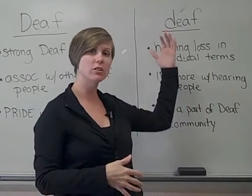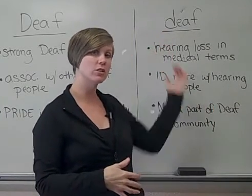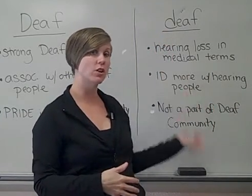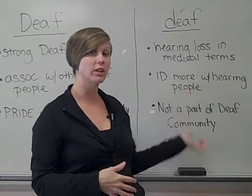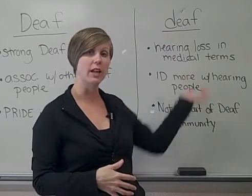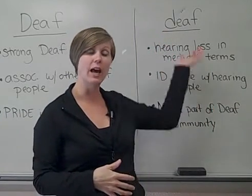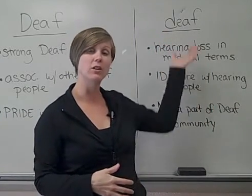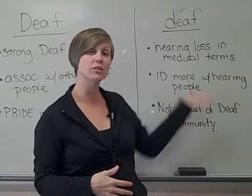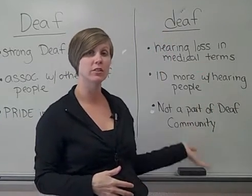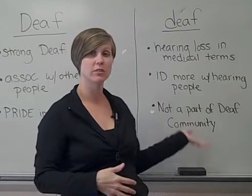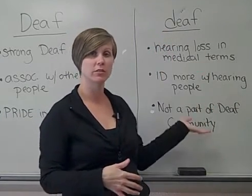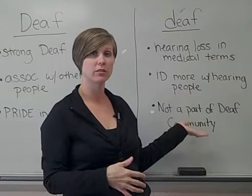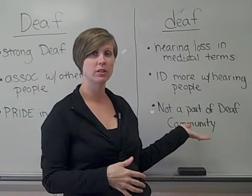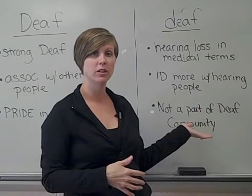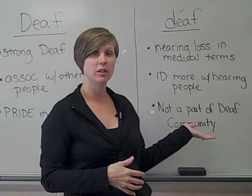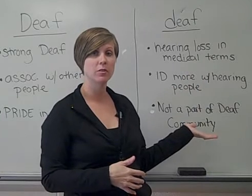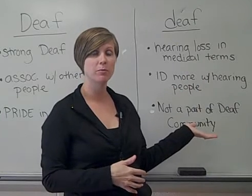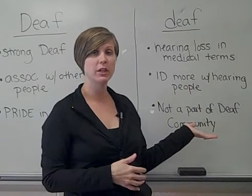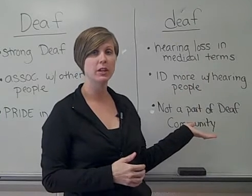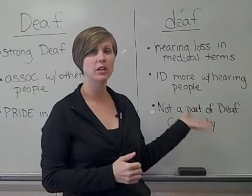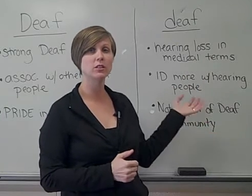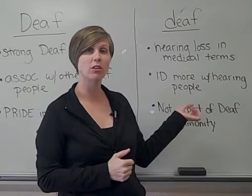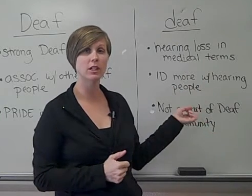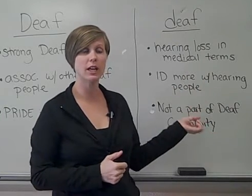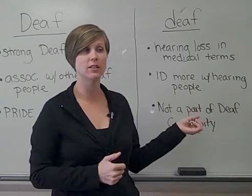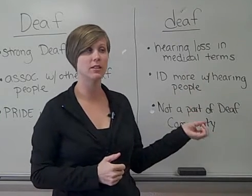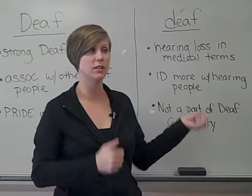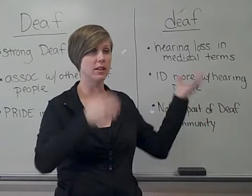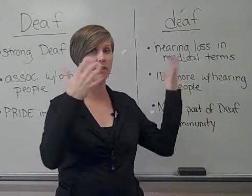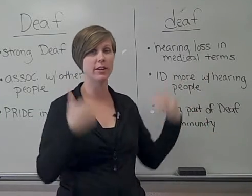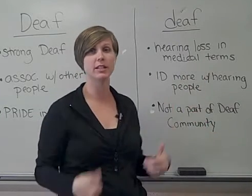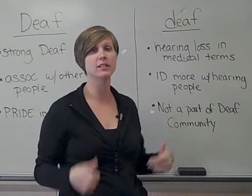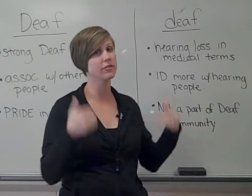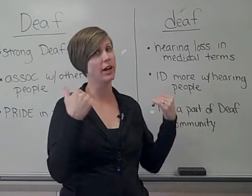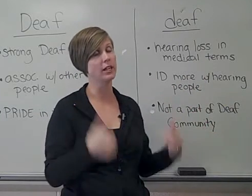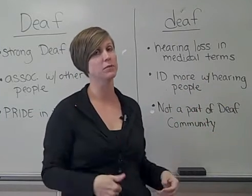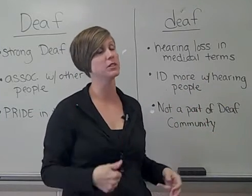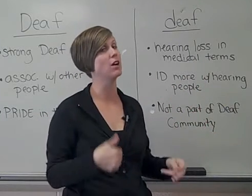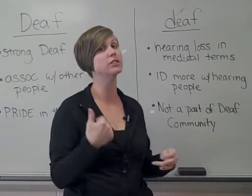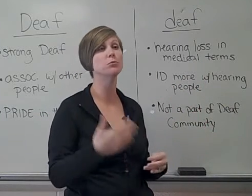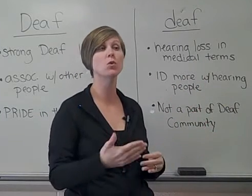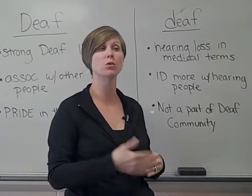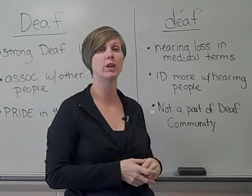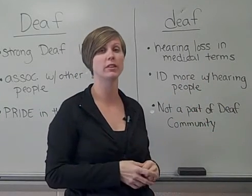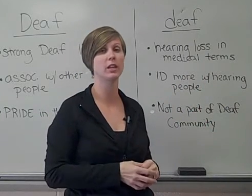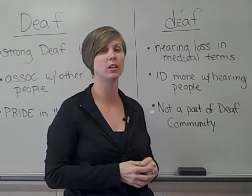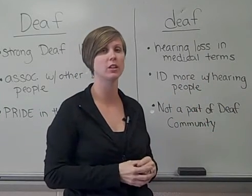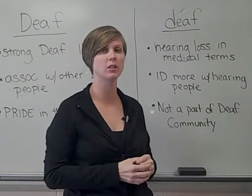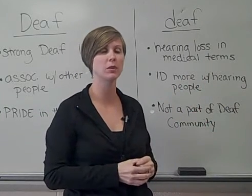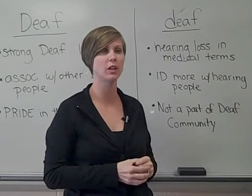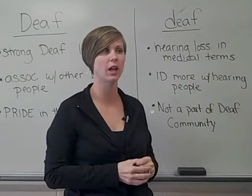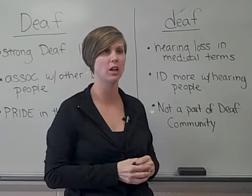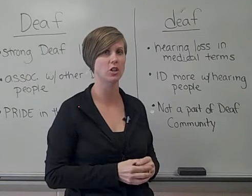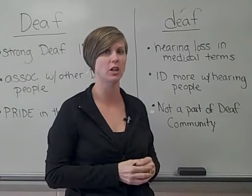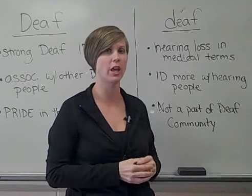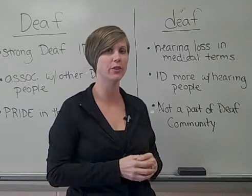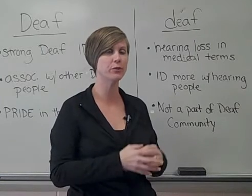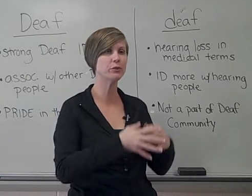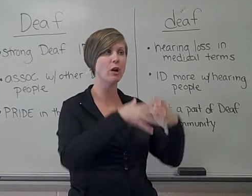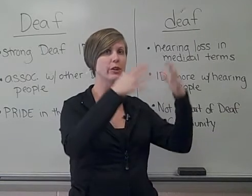student started out being lowercase d deaf, identifying themselves more with the hearing communication, and through